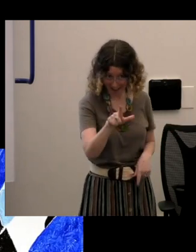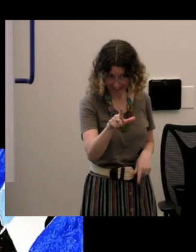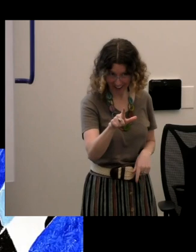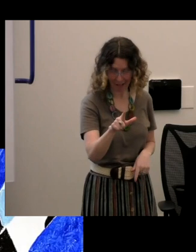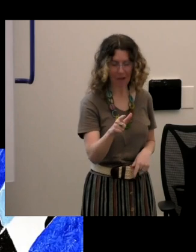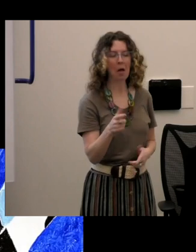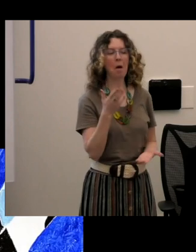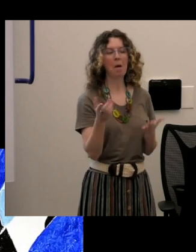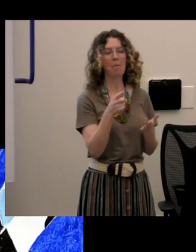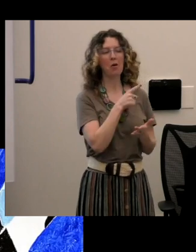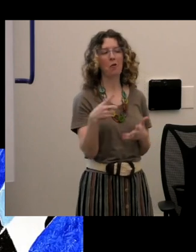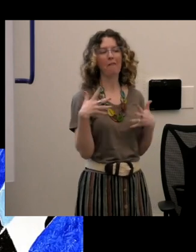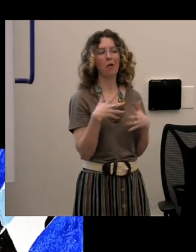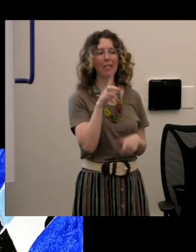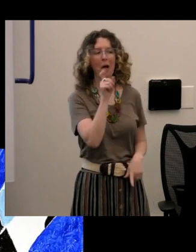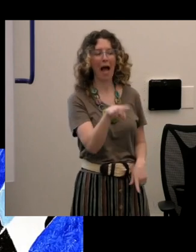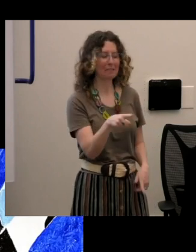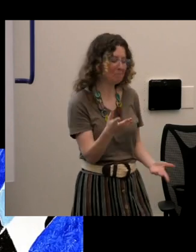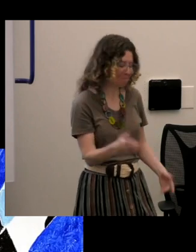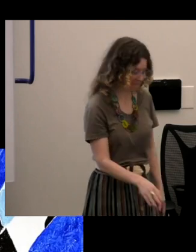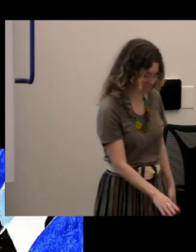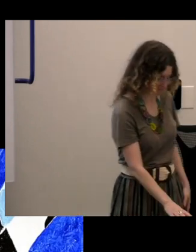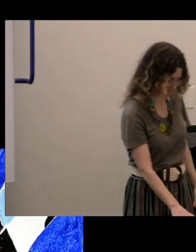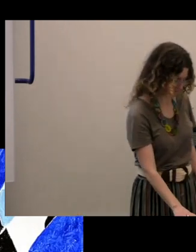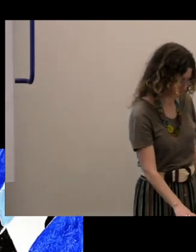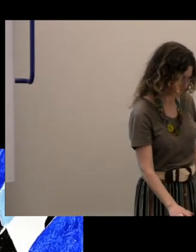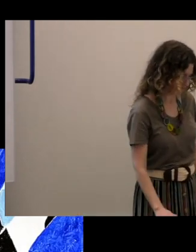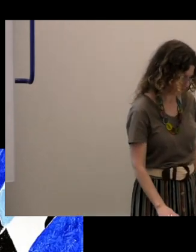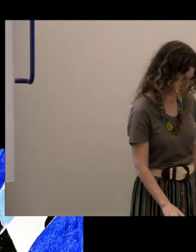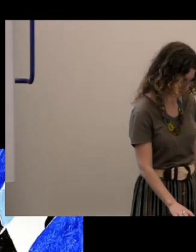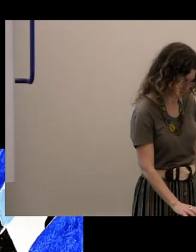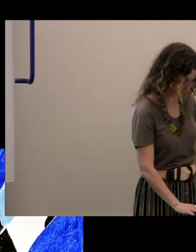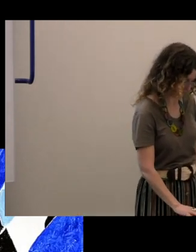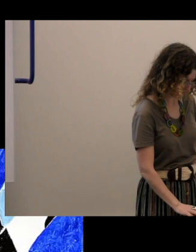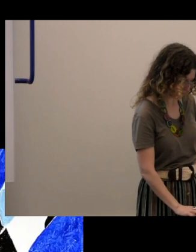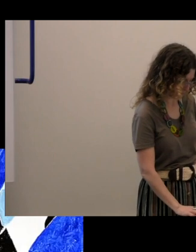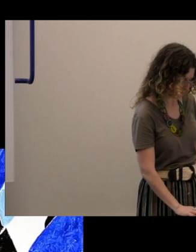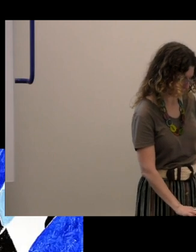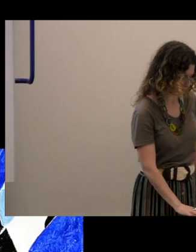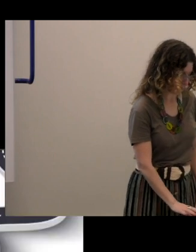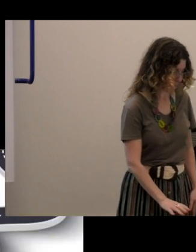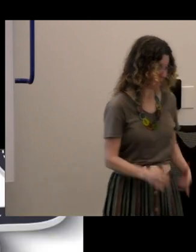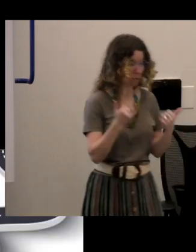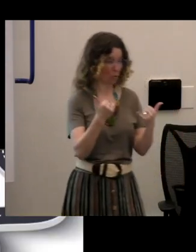The topic for the day is what everyone should know about ASL. Maybe you're afraid to ask some of these questions that we'll be talking on.